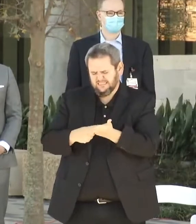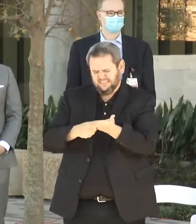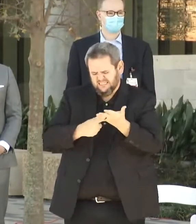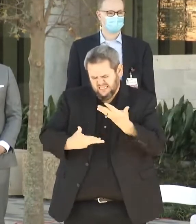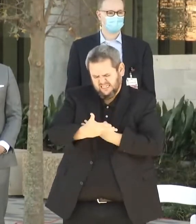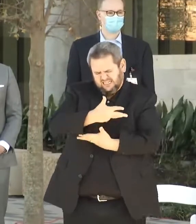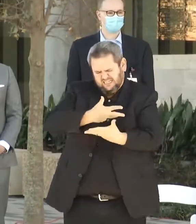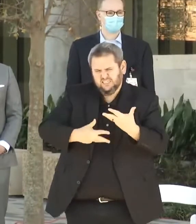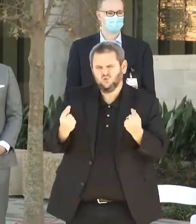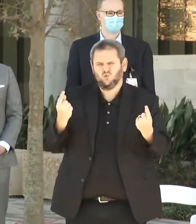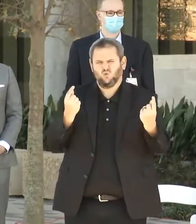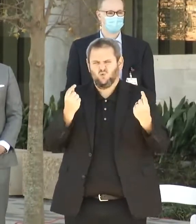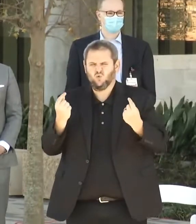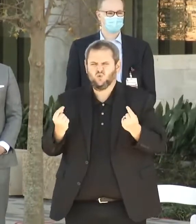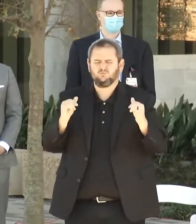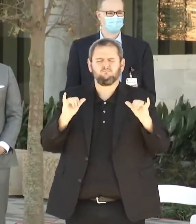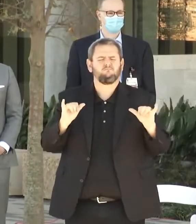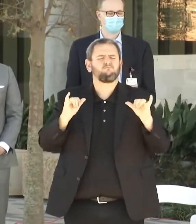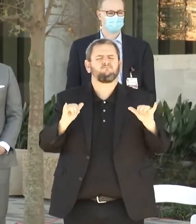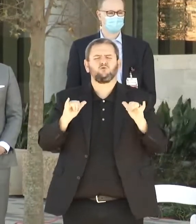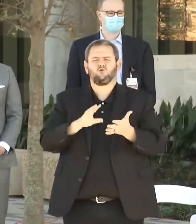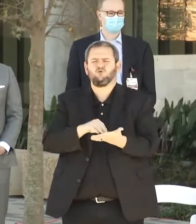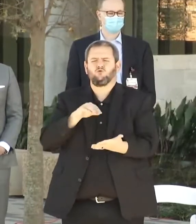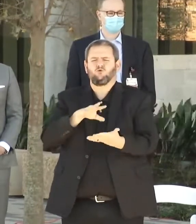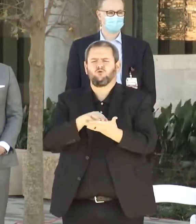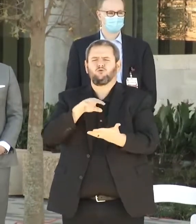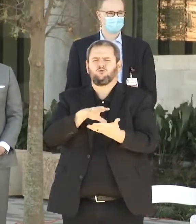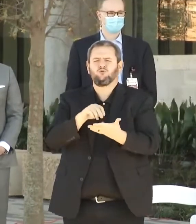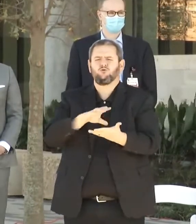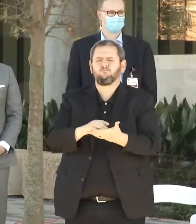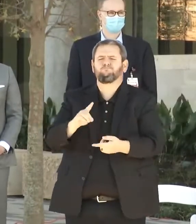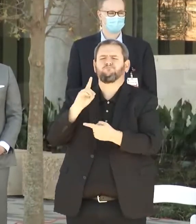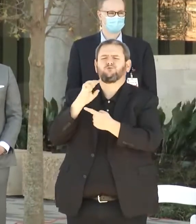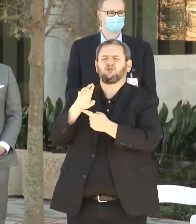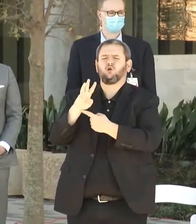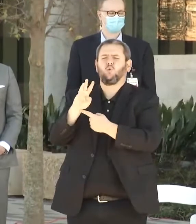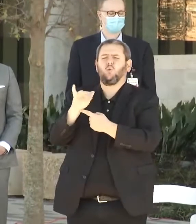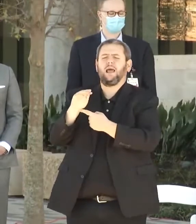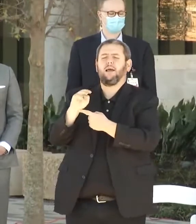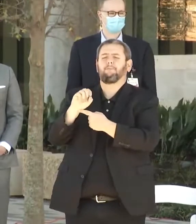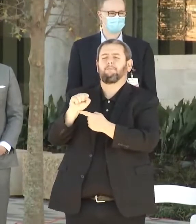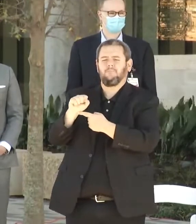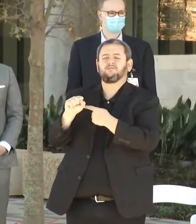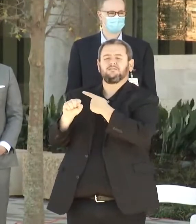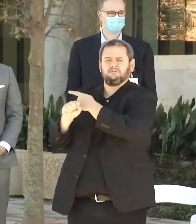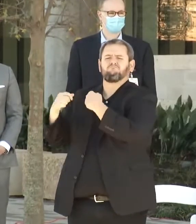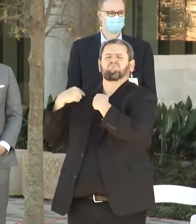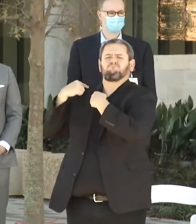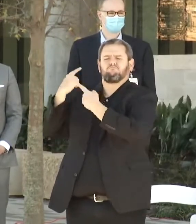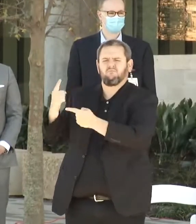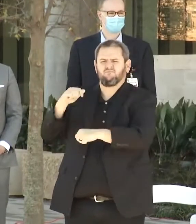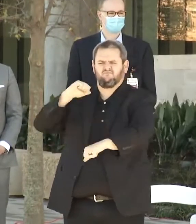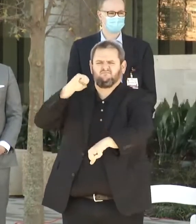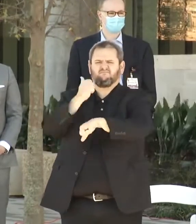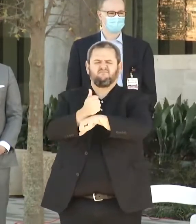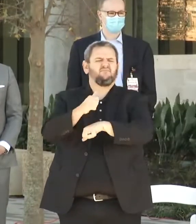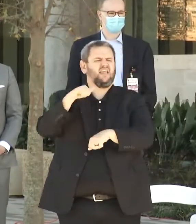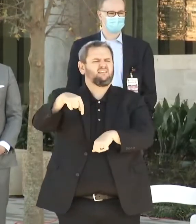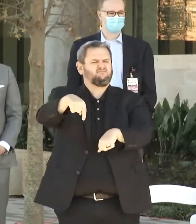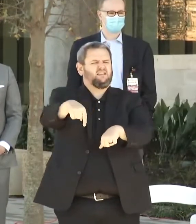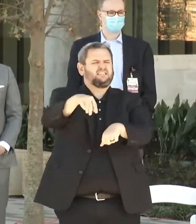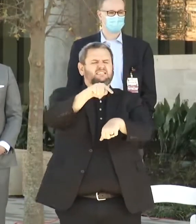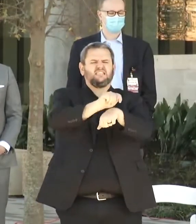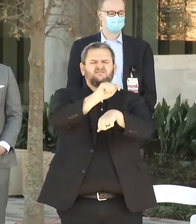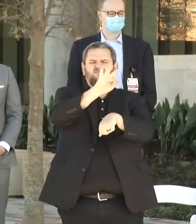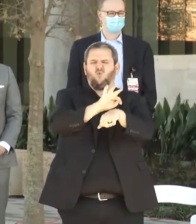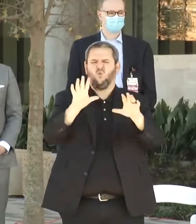been instrumental in getting our CMO task force together, with Kersey Winfrey from St. Anthony's, Chad Smith from Mercy, Aaron